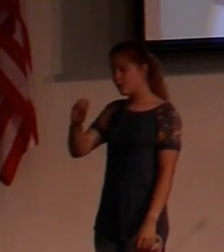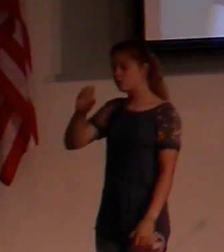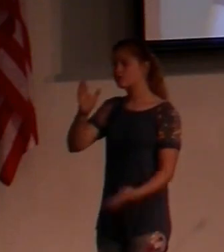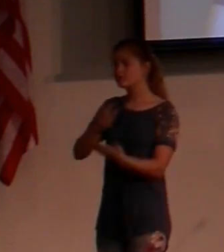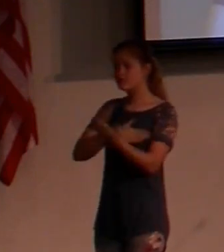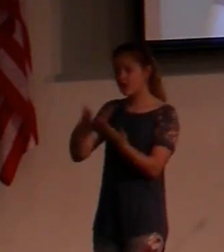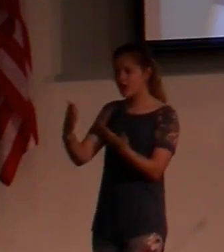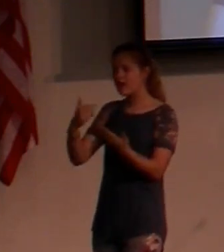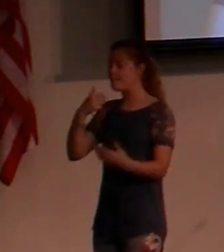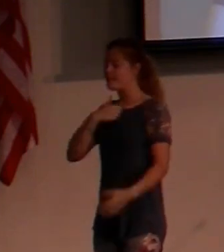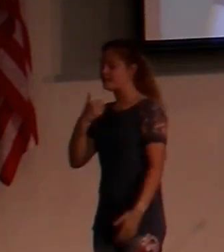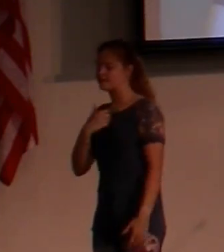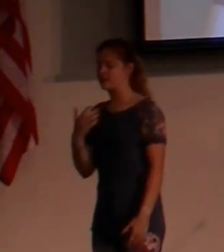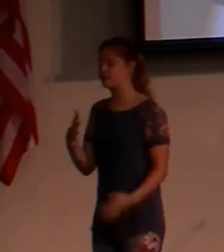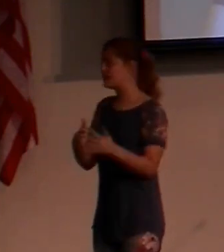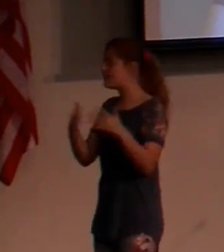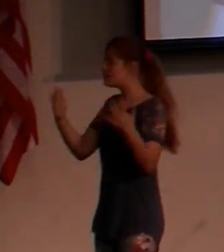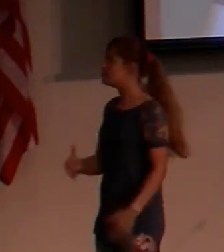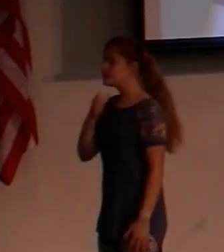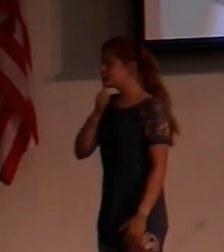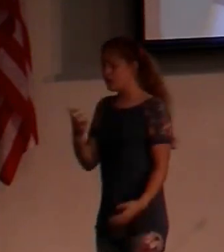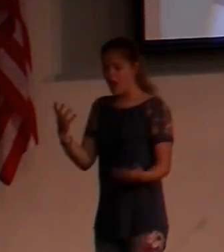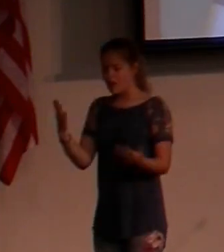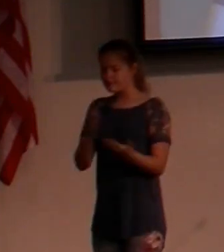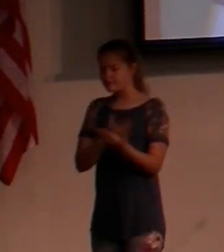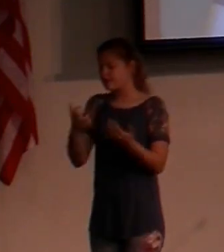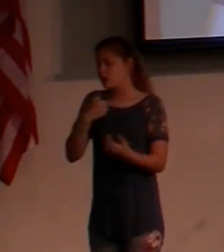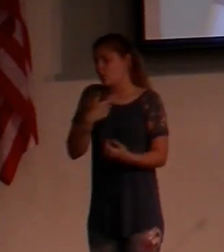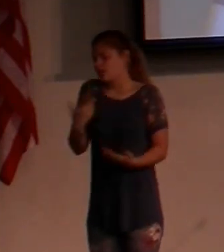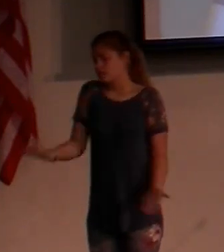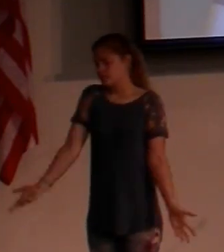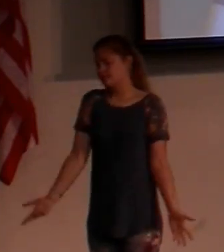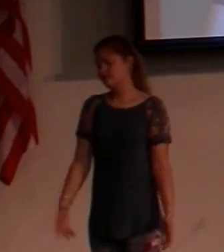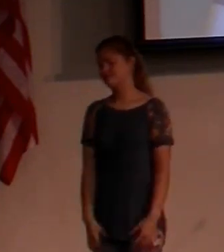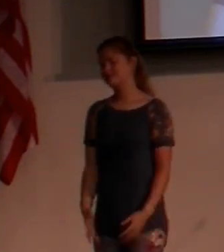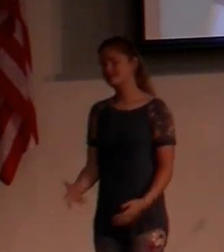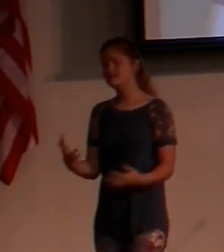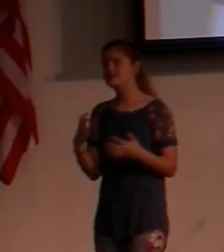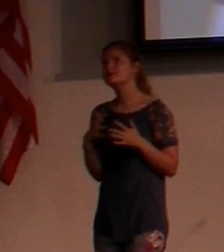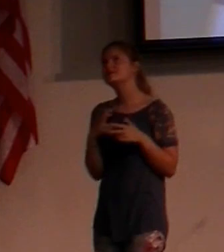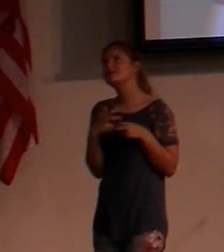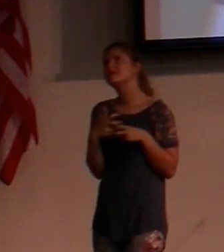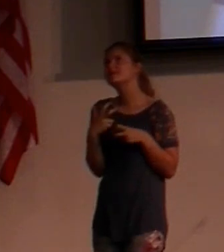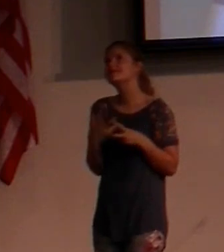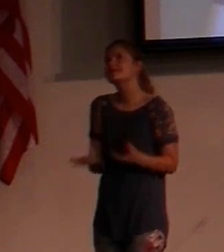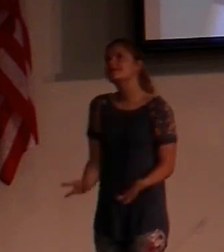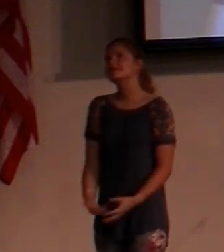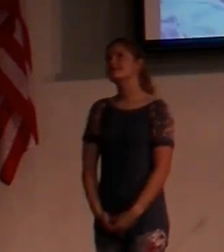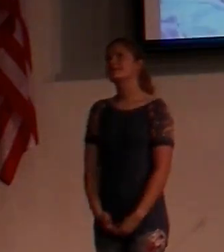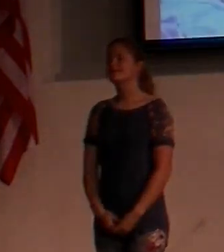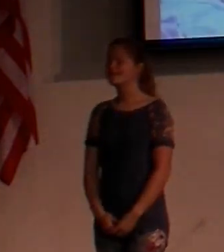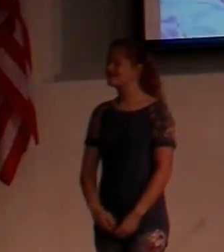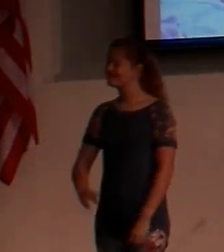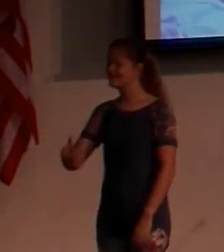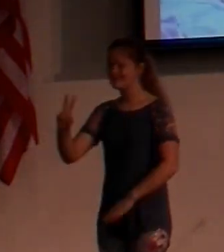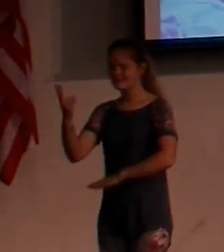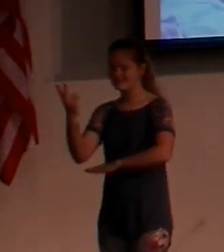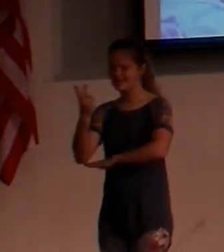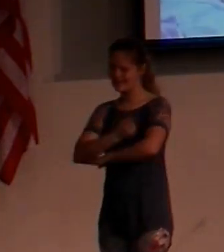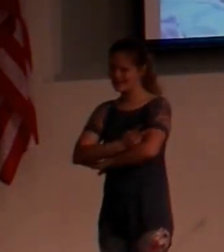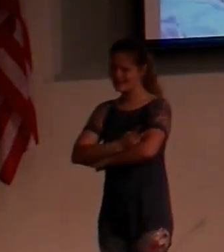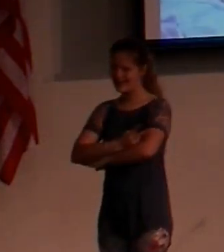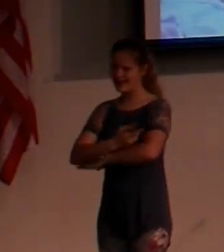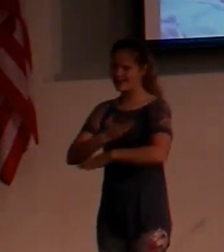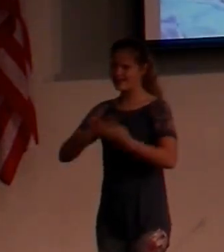weren't singing with me, so it was pretty rough. But anyway, but by day 2, things